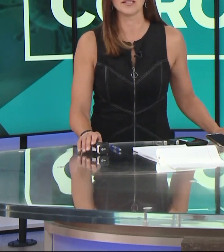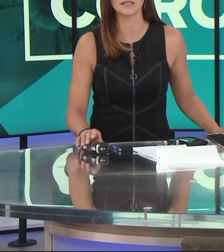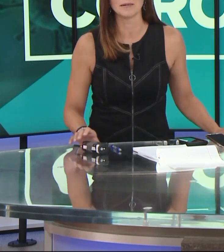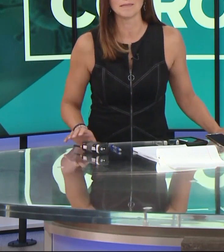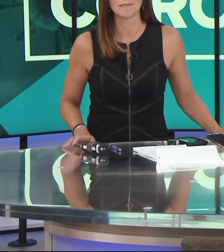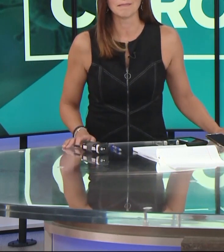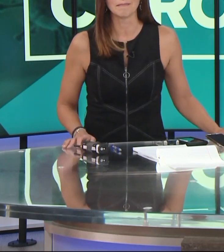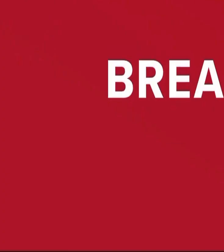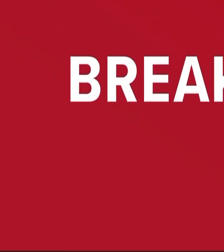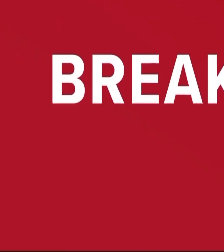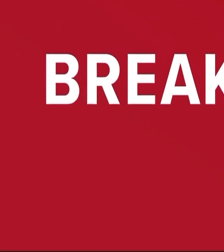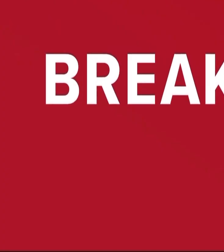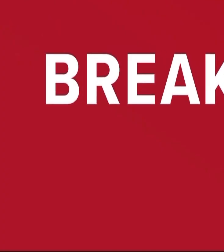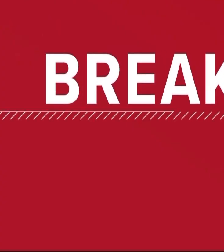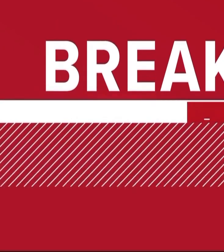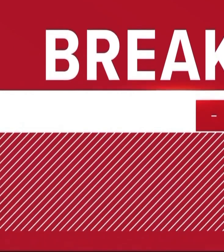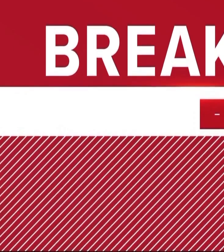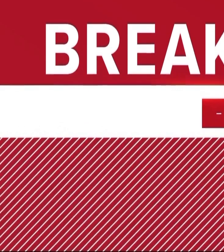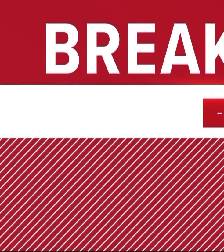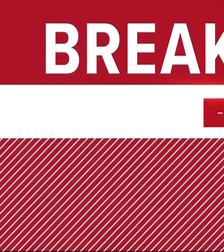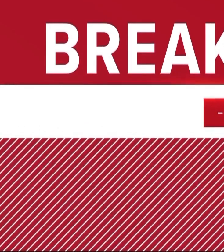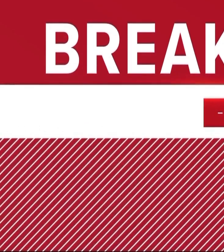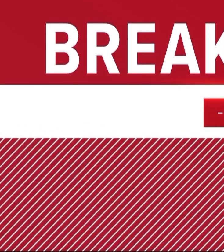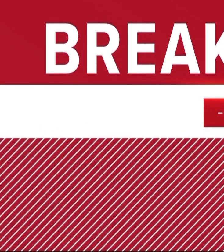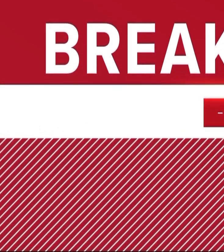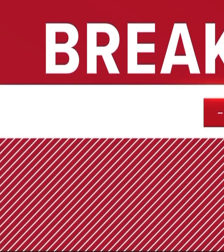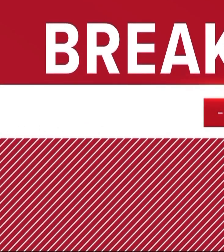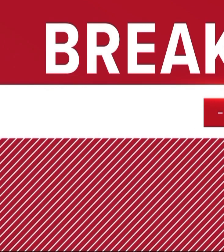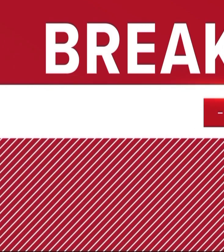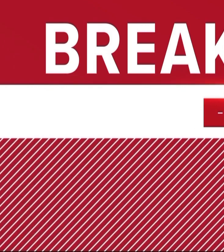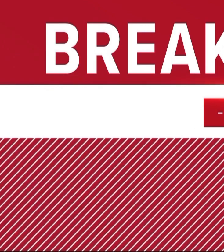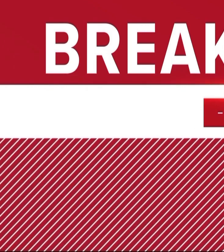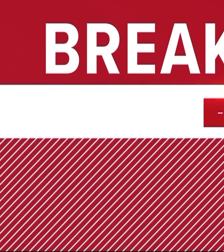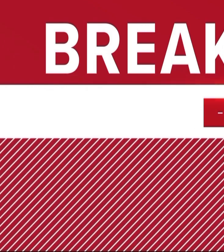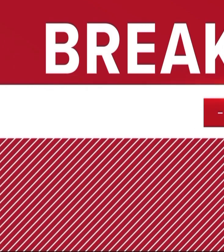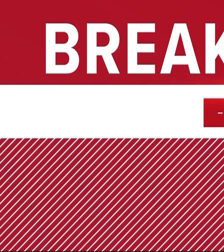being with us.